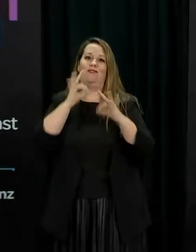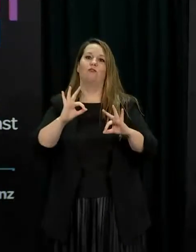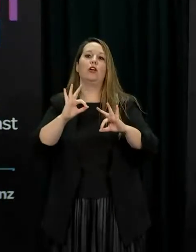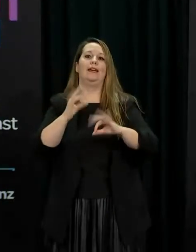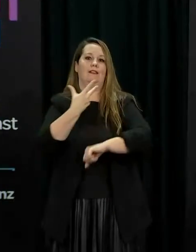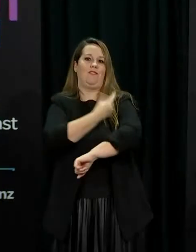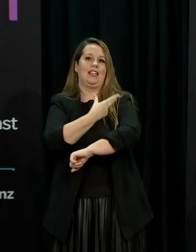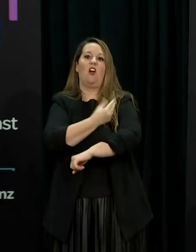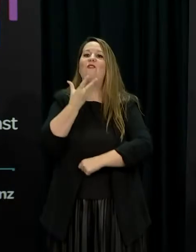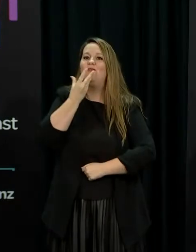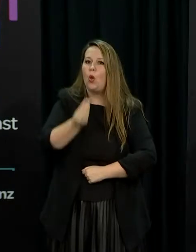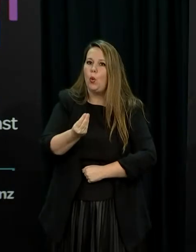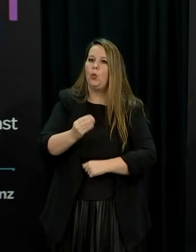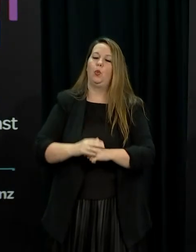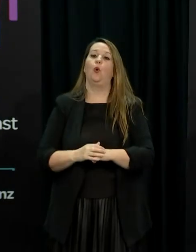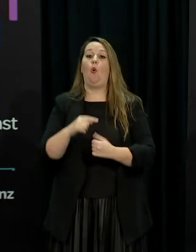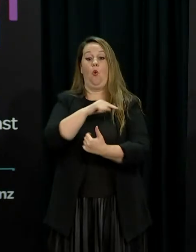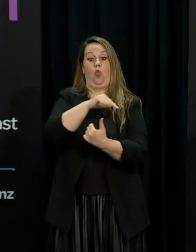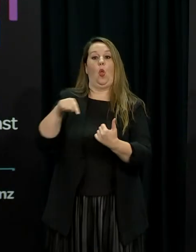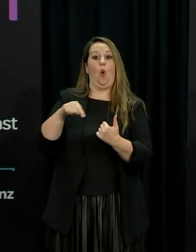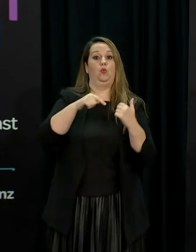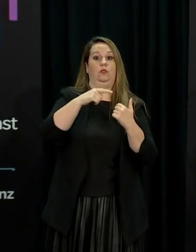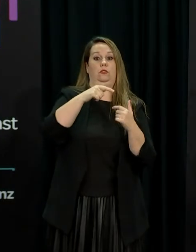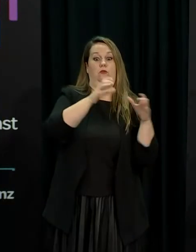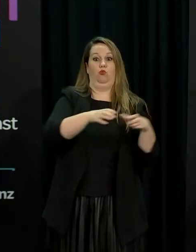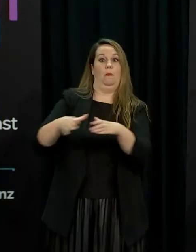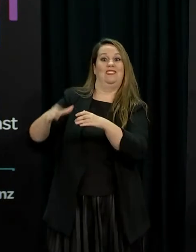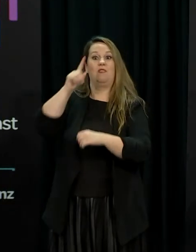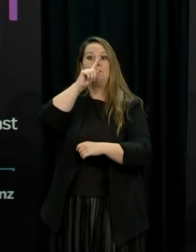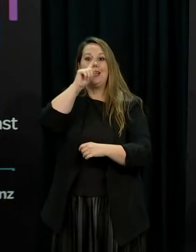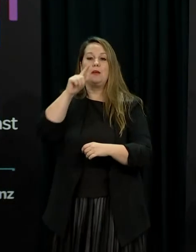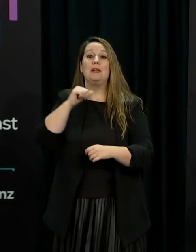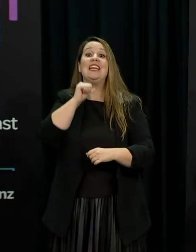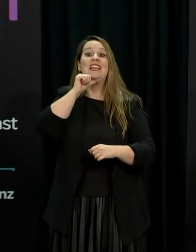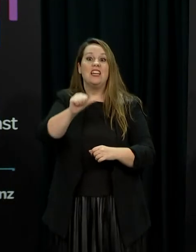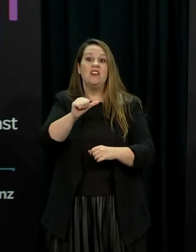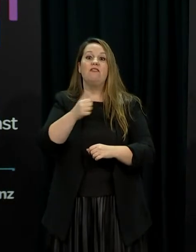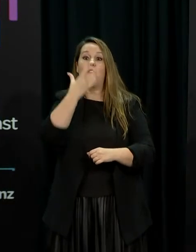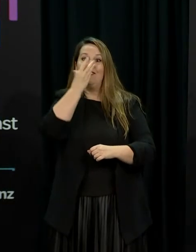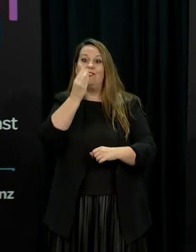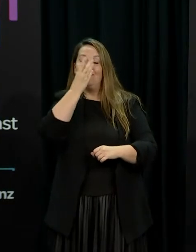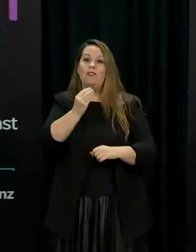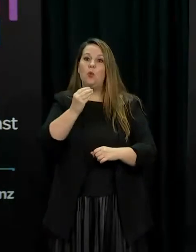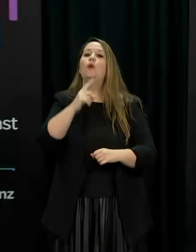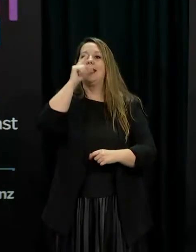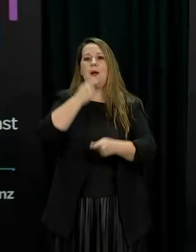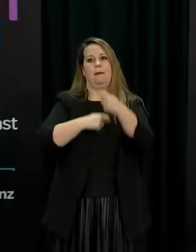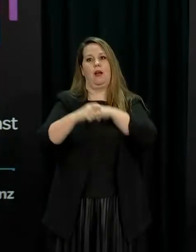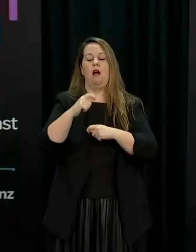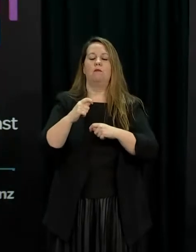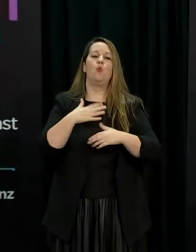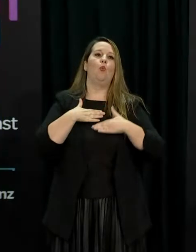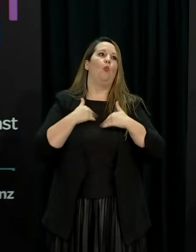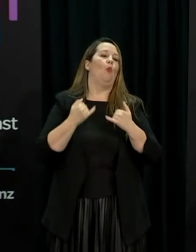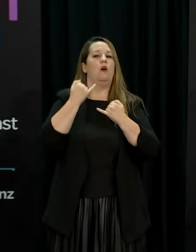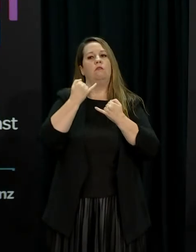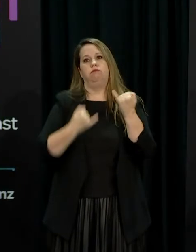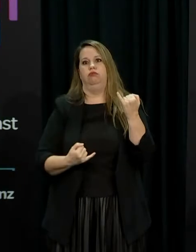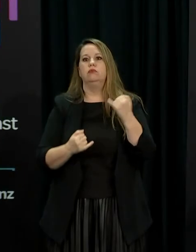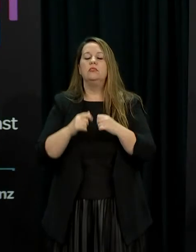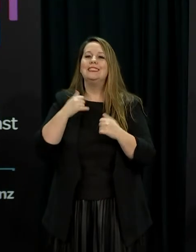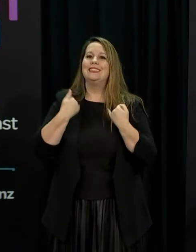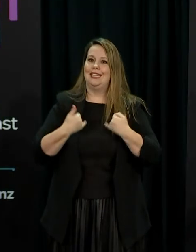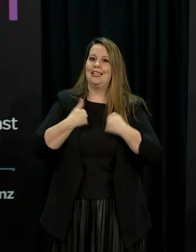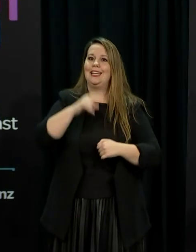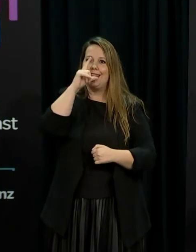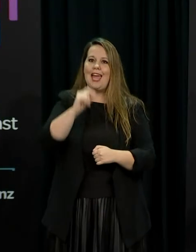that are high risk of becoming very unwell if they get the flu. Many workplaces also offer free vaccination